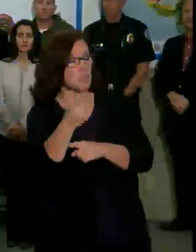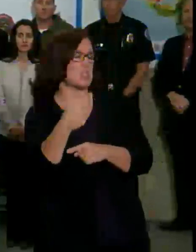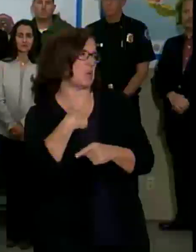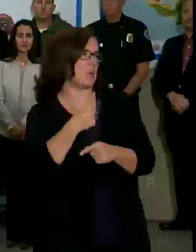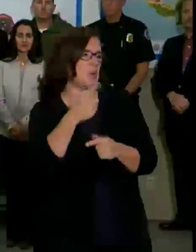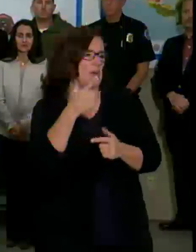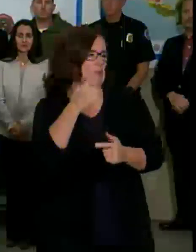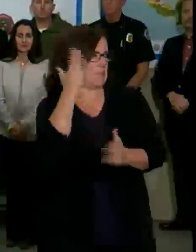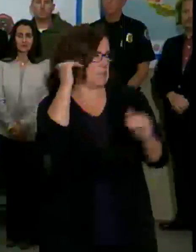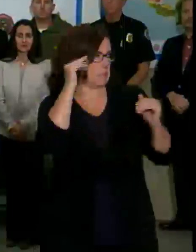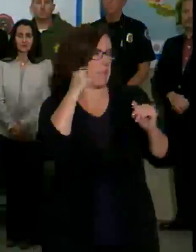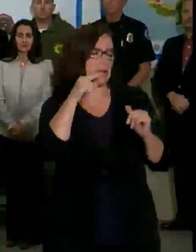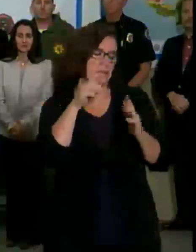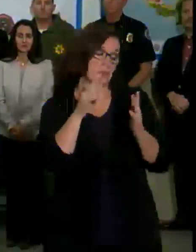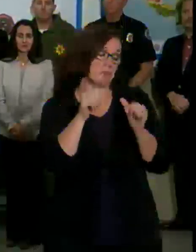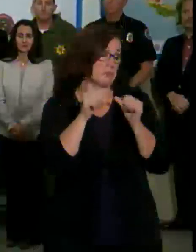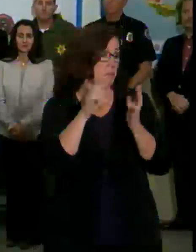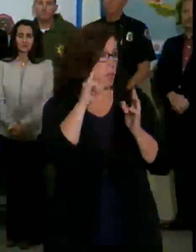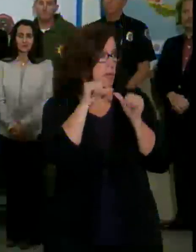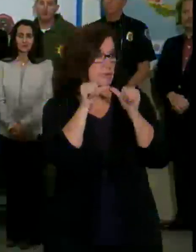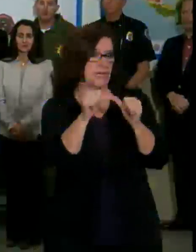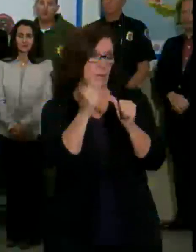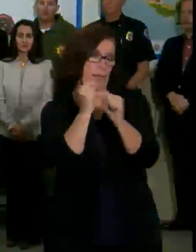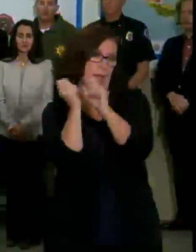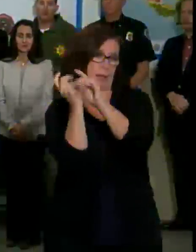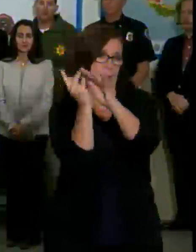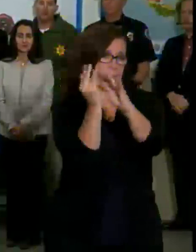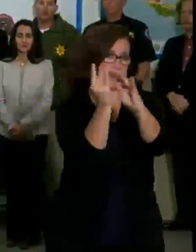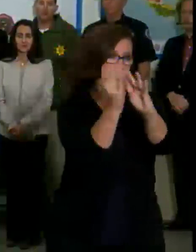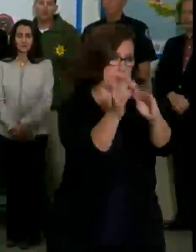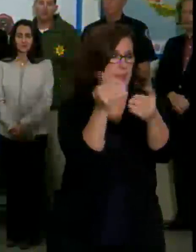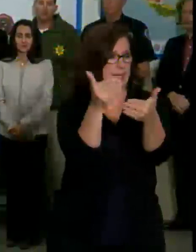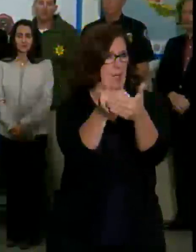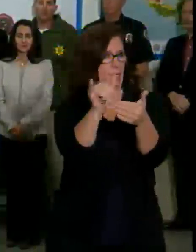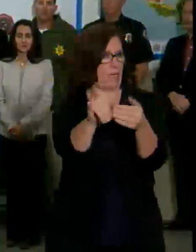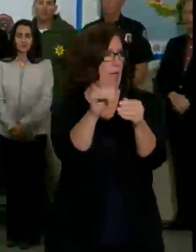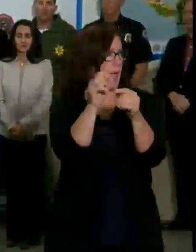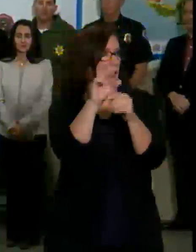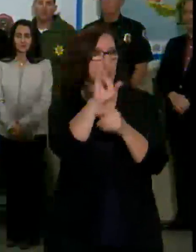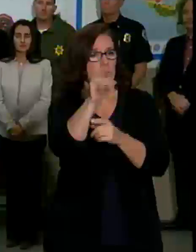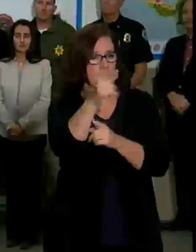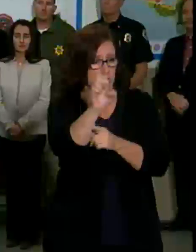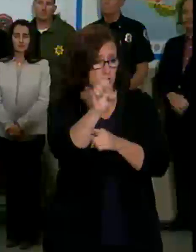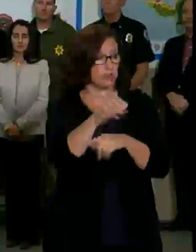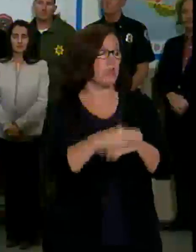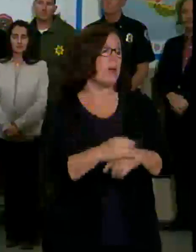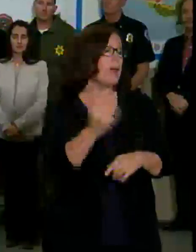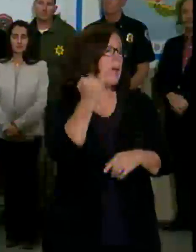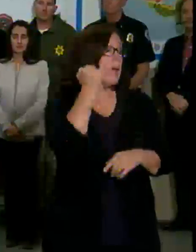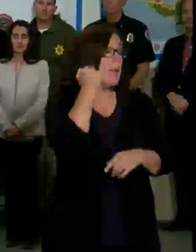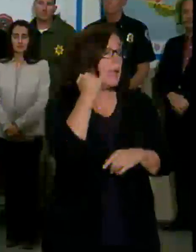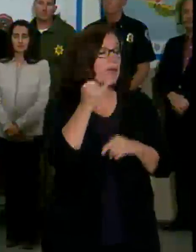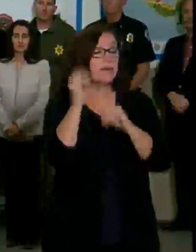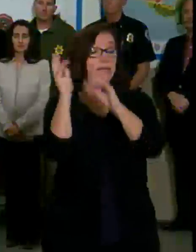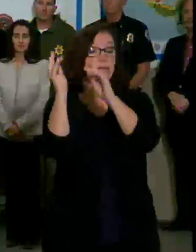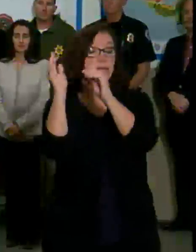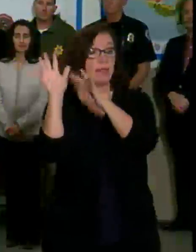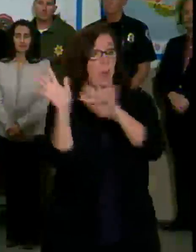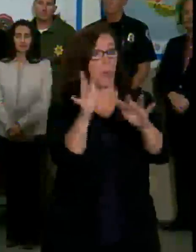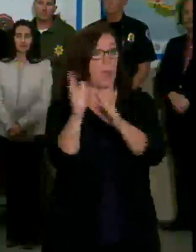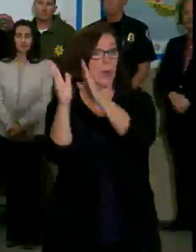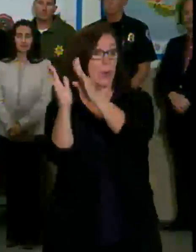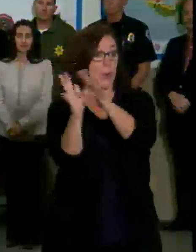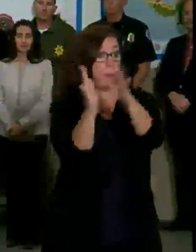also are concerned about, on the other side of Camino Cielo in the Santa Ynez drainage, if the wind surfaces down into that area, it could push that